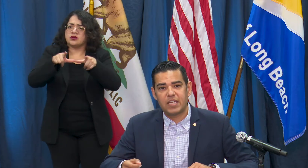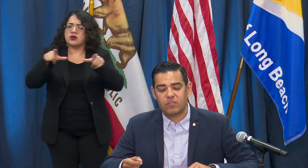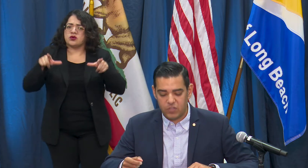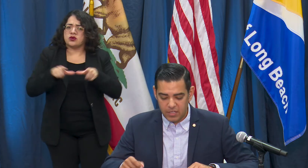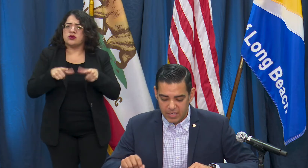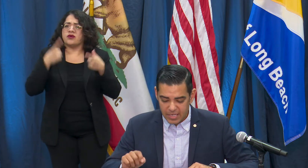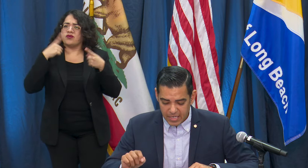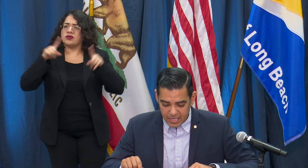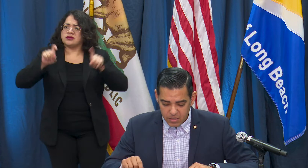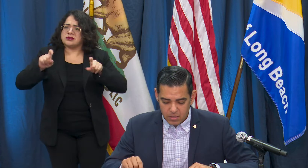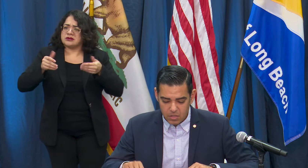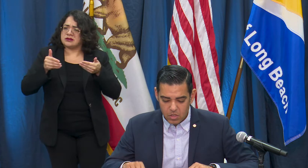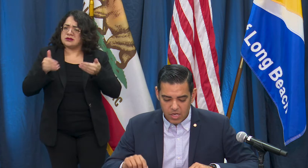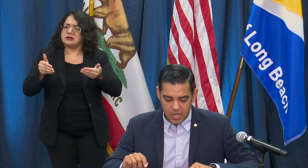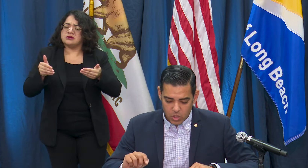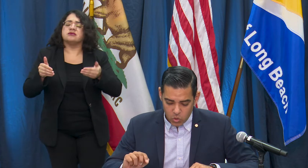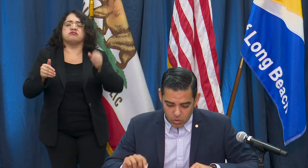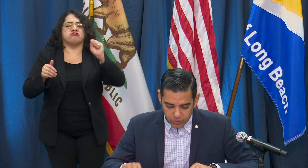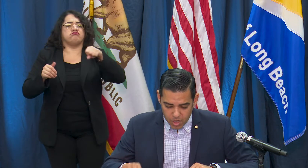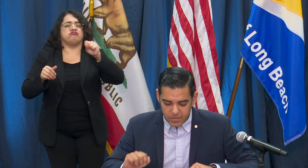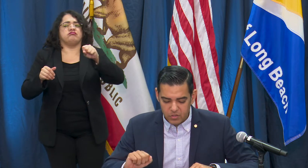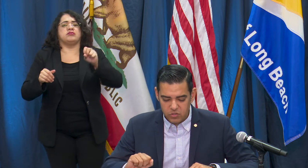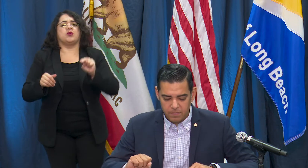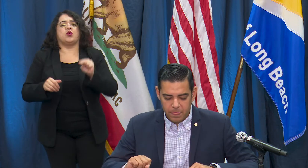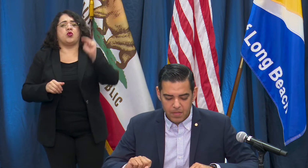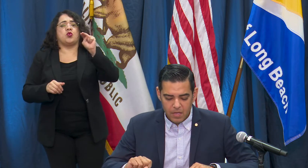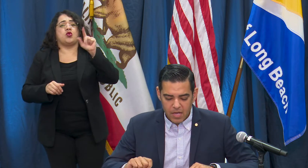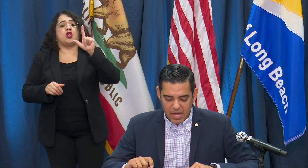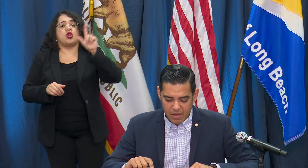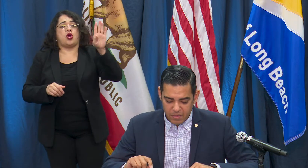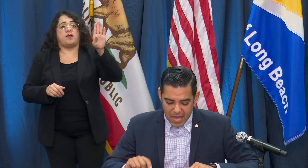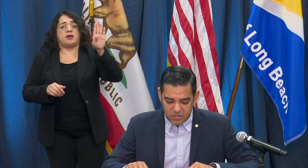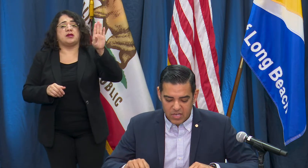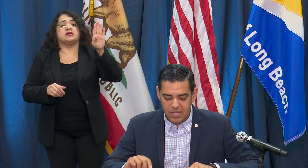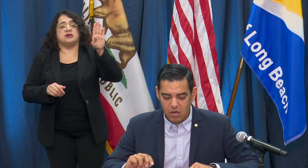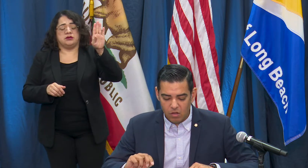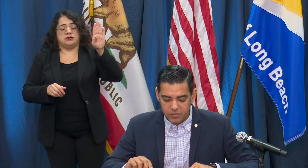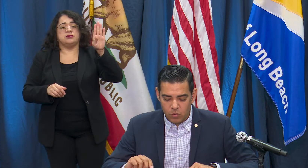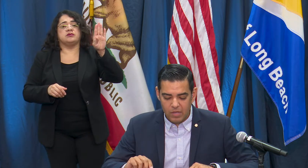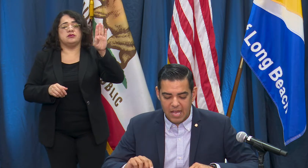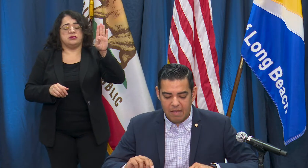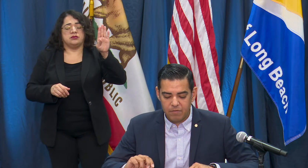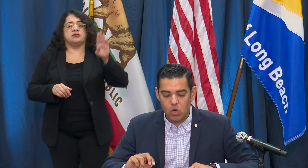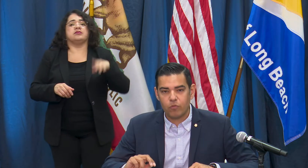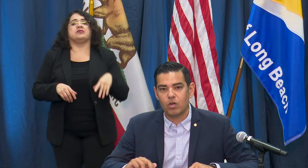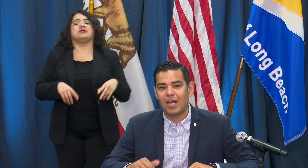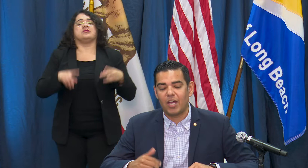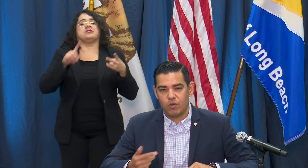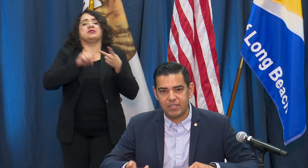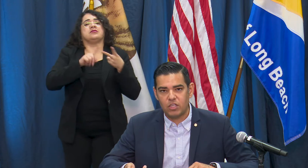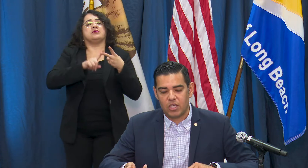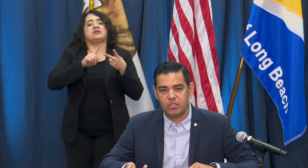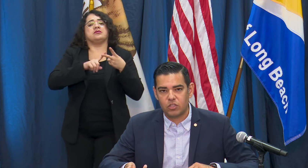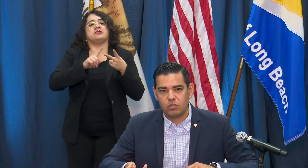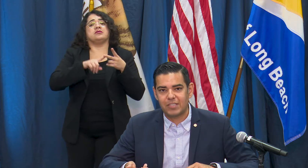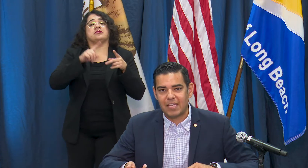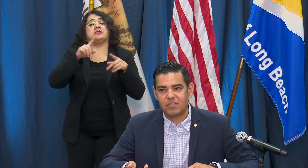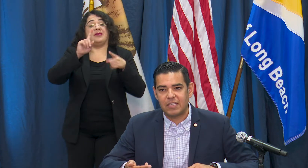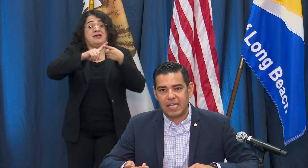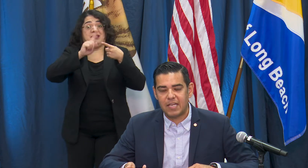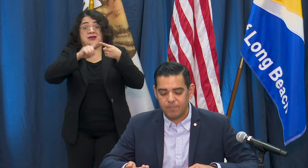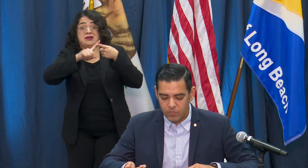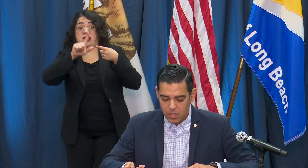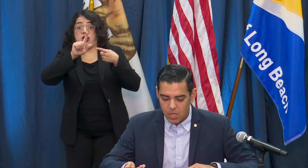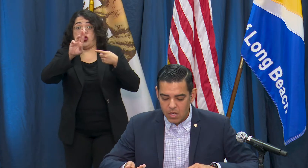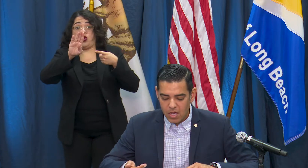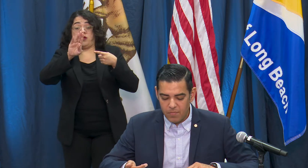for testing in North Long Beach. That site also will have over 100 additional tests